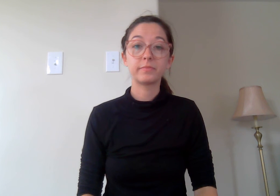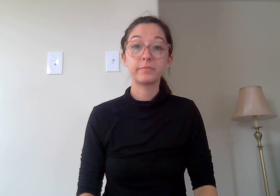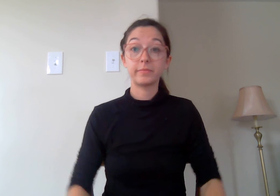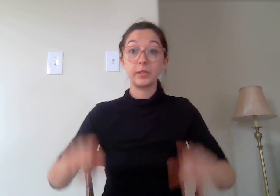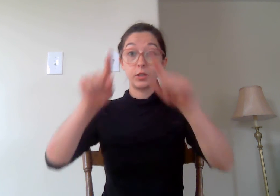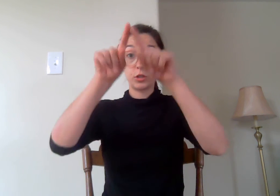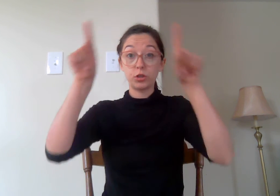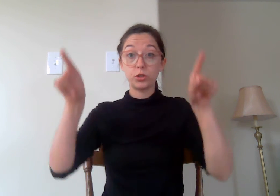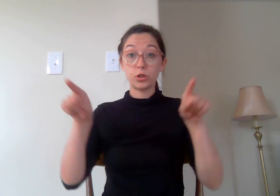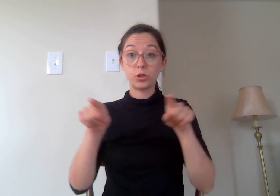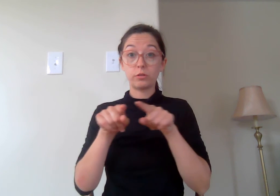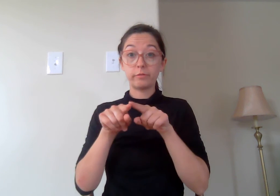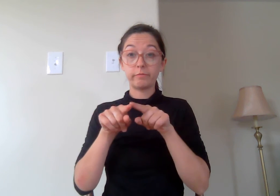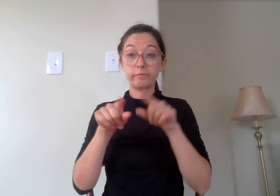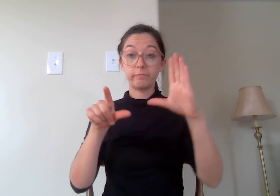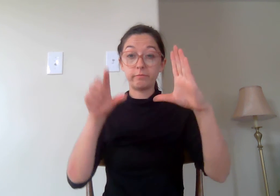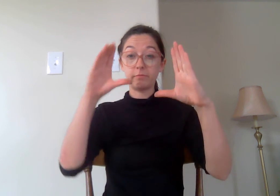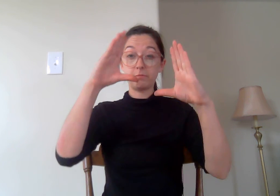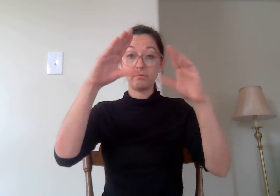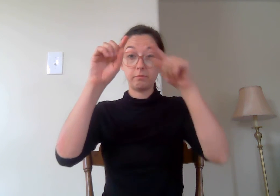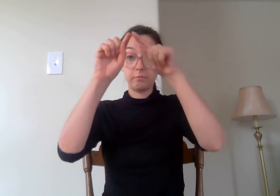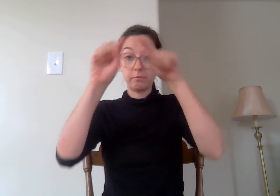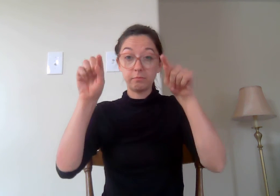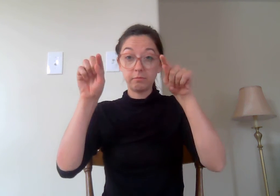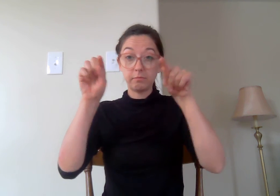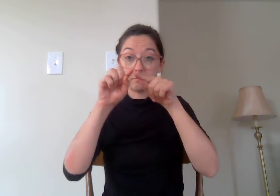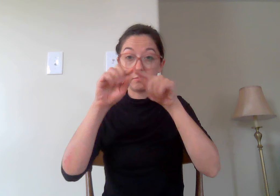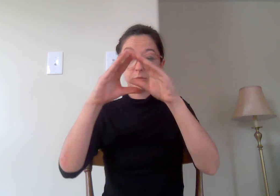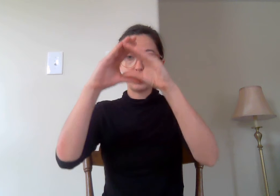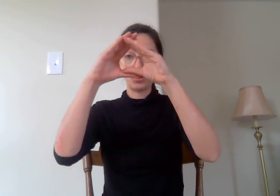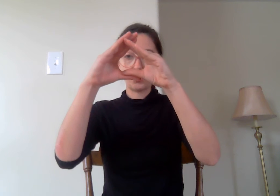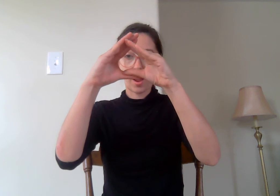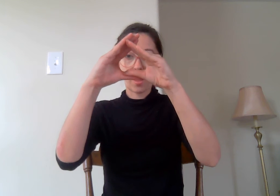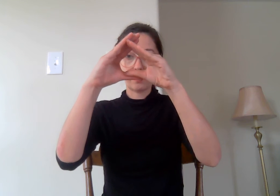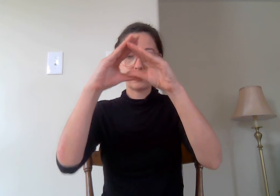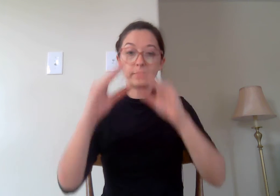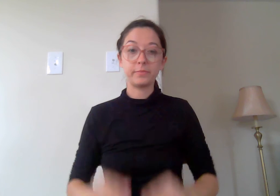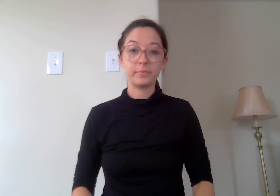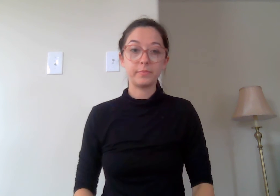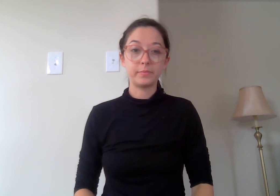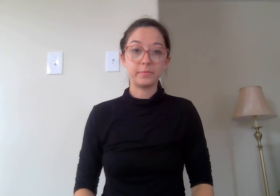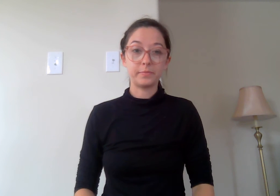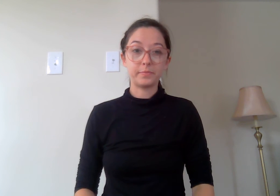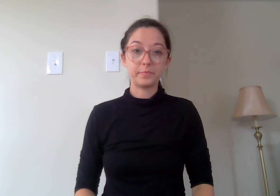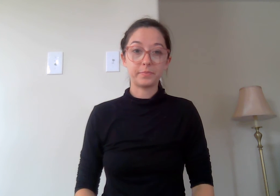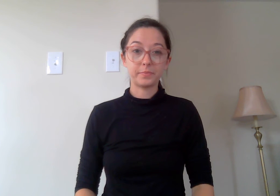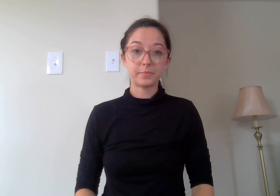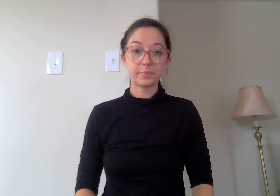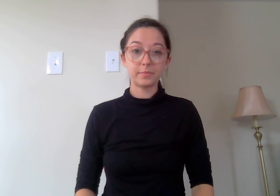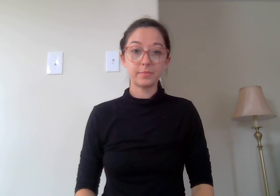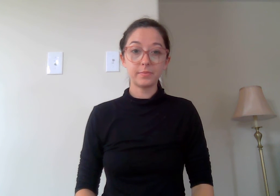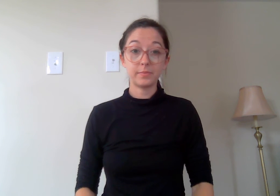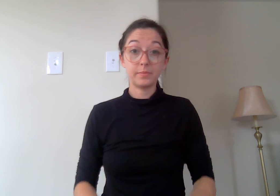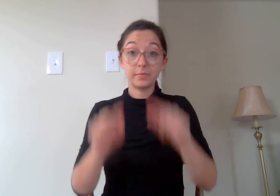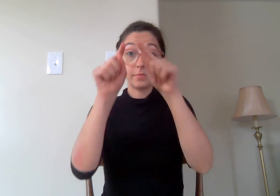yourself. So your feelings, thoughts, and behavior impact you. It impacts how you feel. And you're like, well, yeah, okay, just stay with